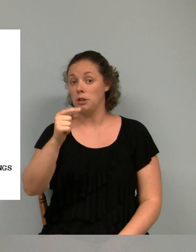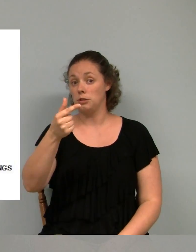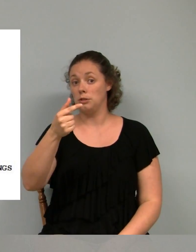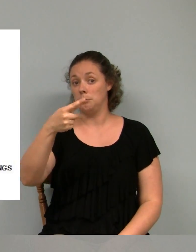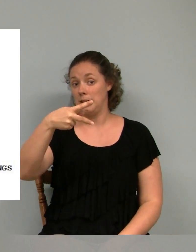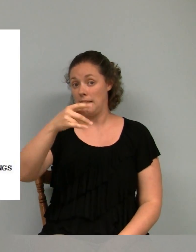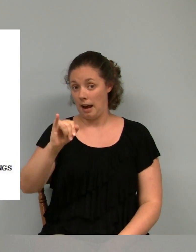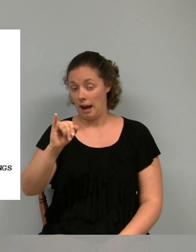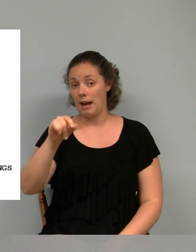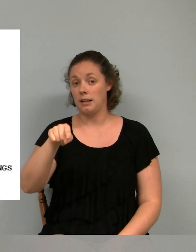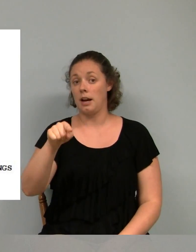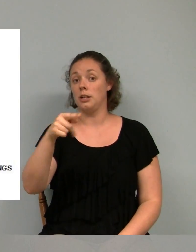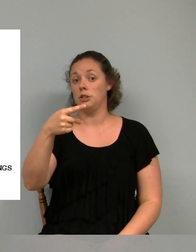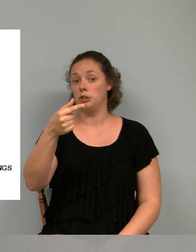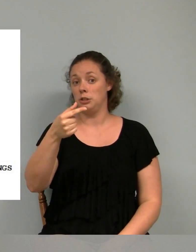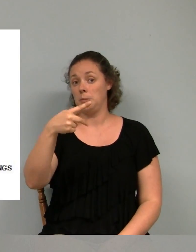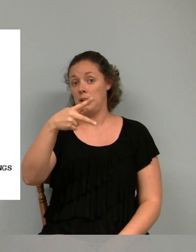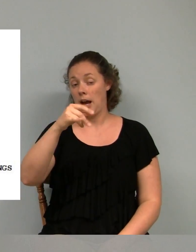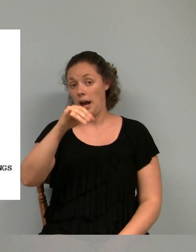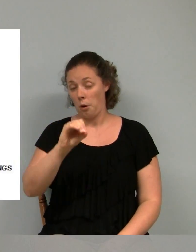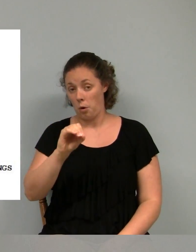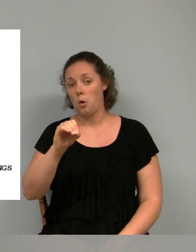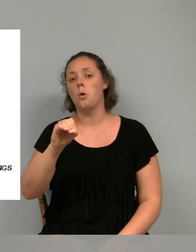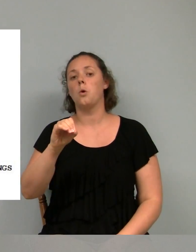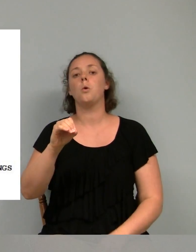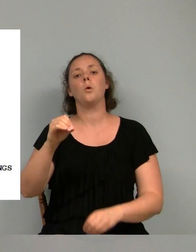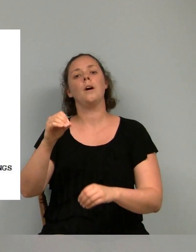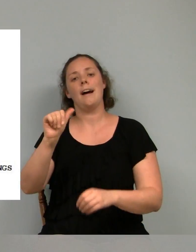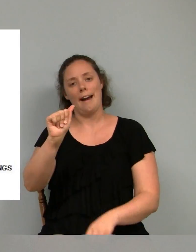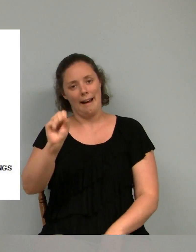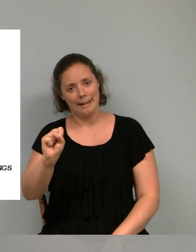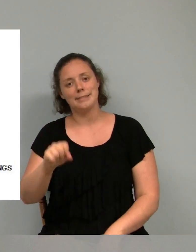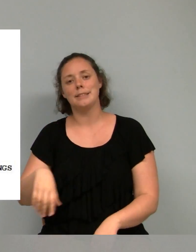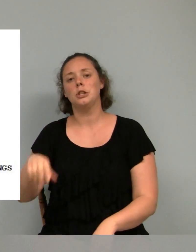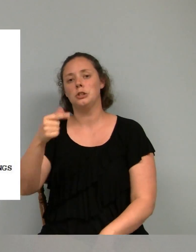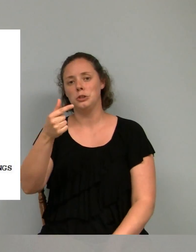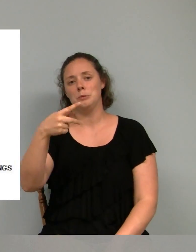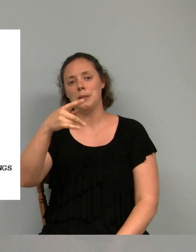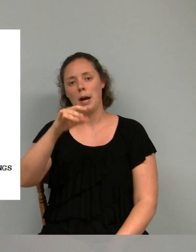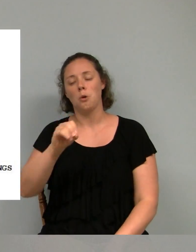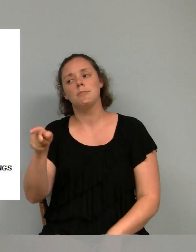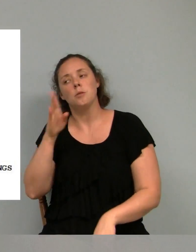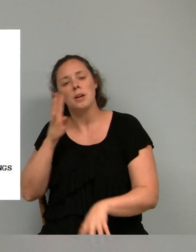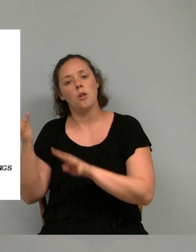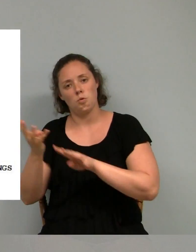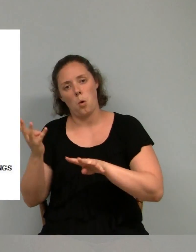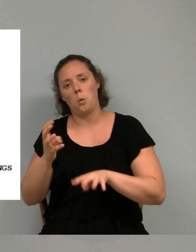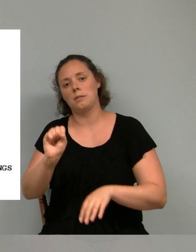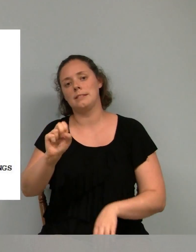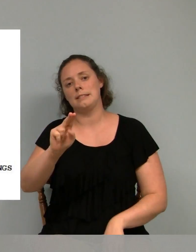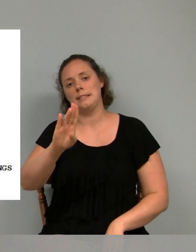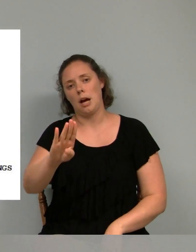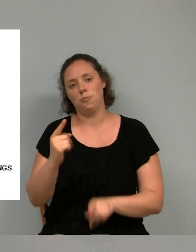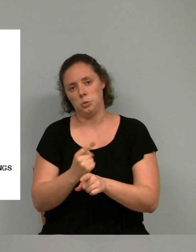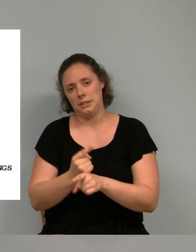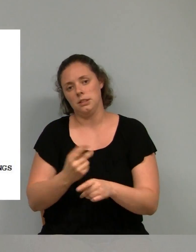rpi.gpio as GPIO loads the GPIO subroutines.